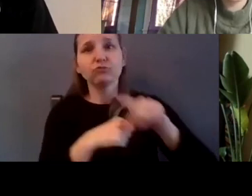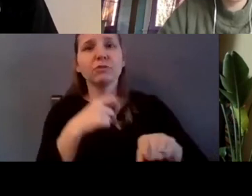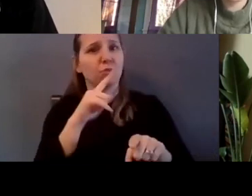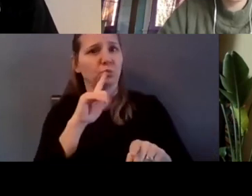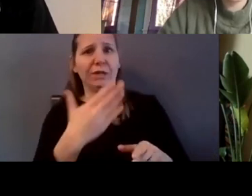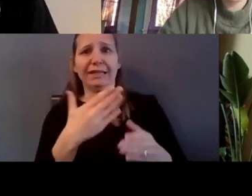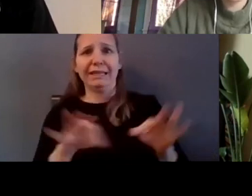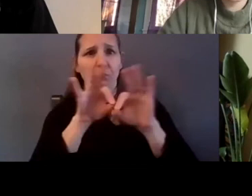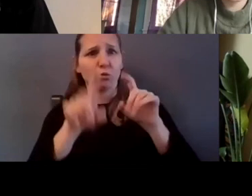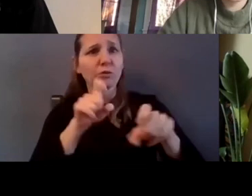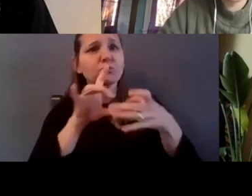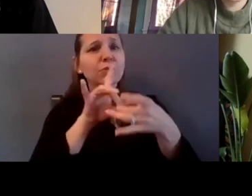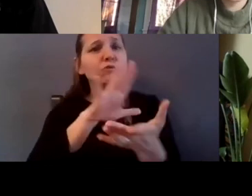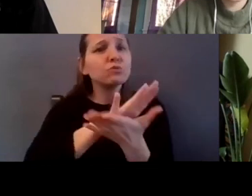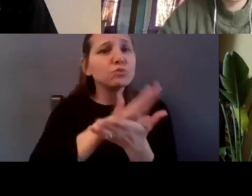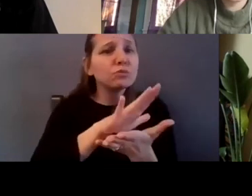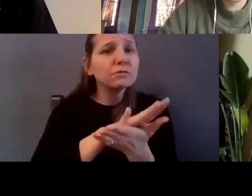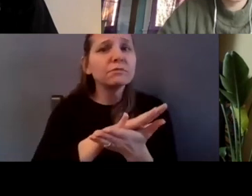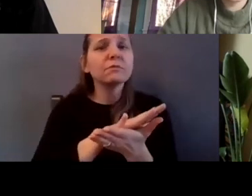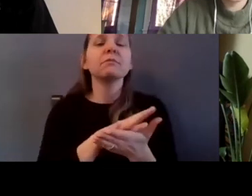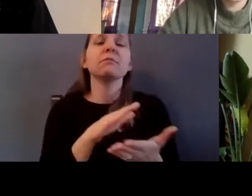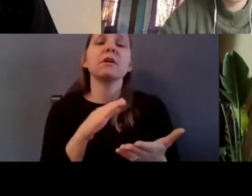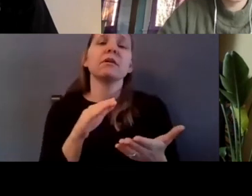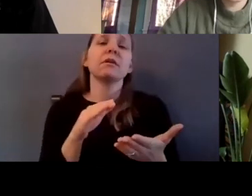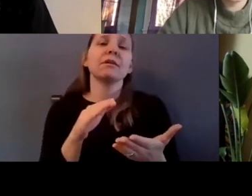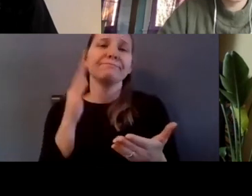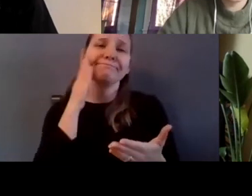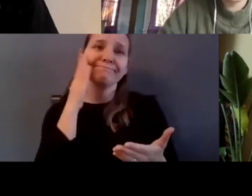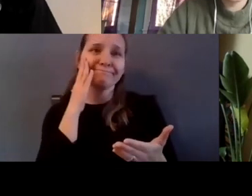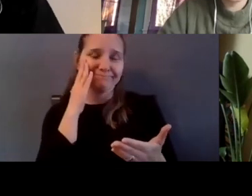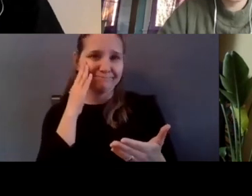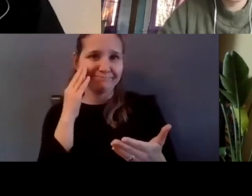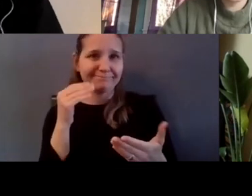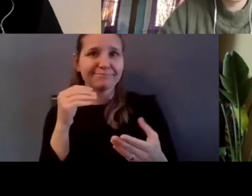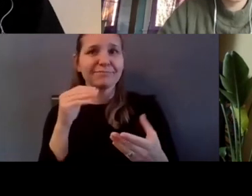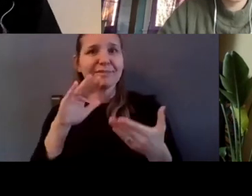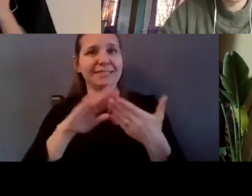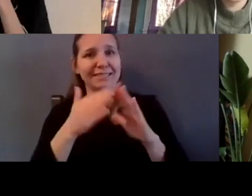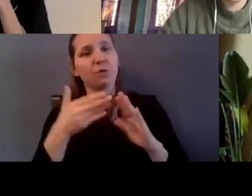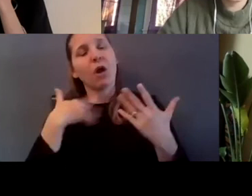about schools. And of course, we're all aware in this city about the role of housing